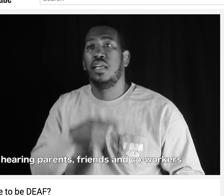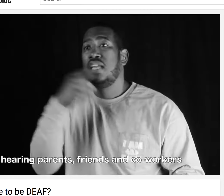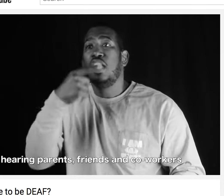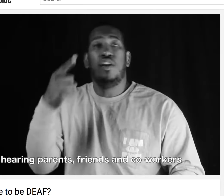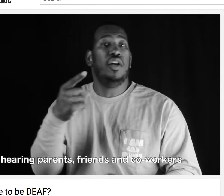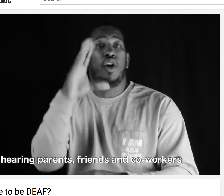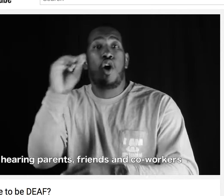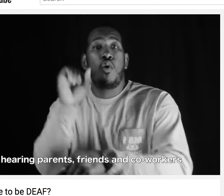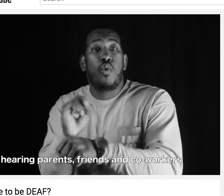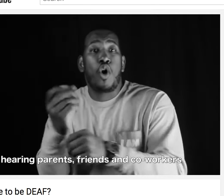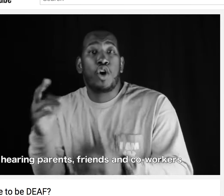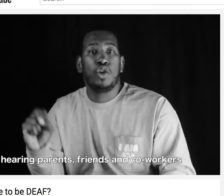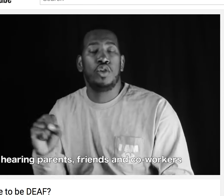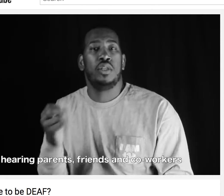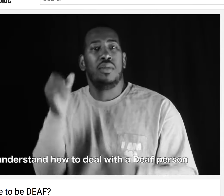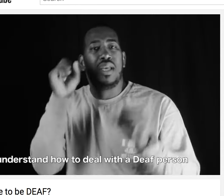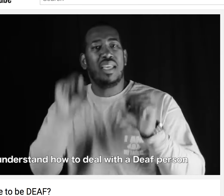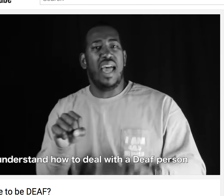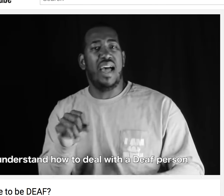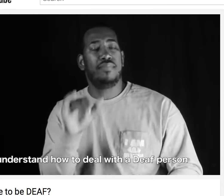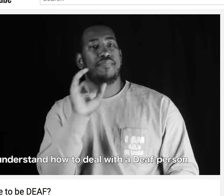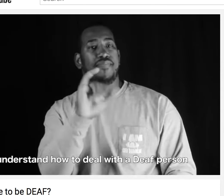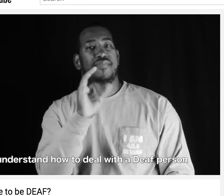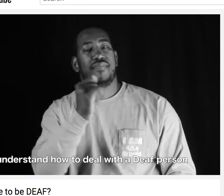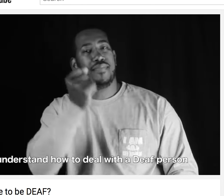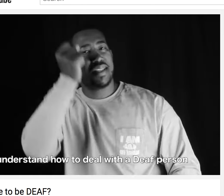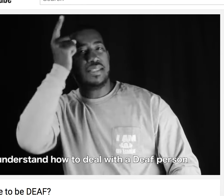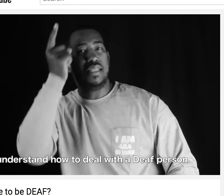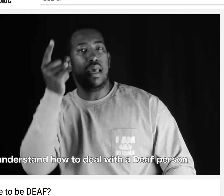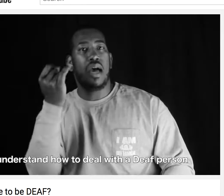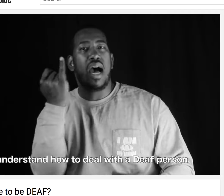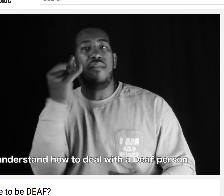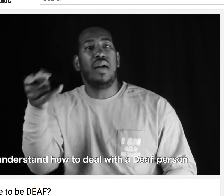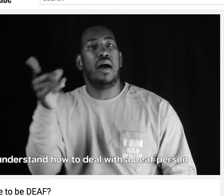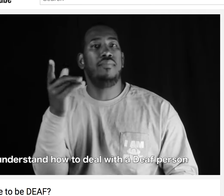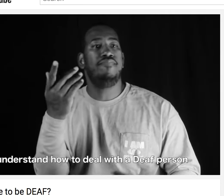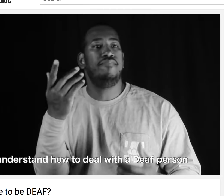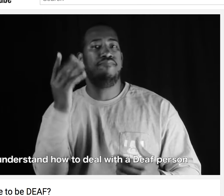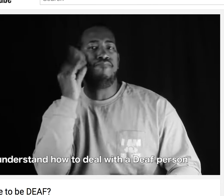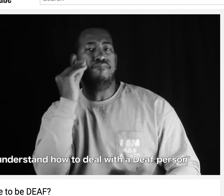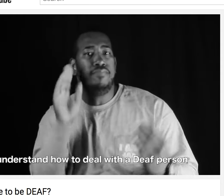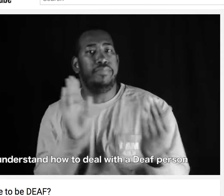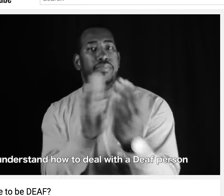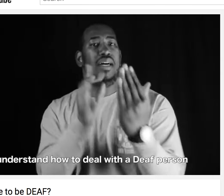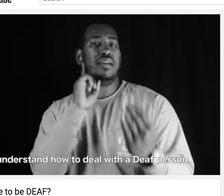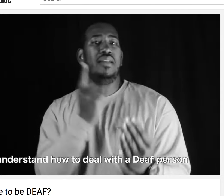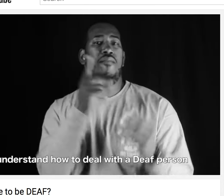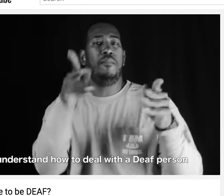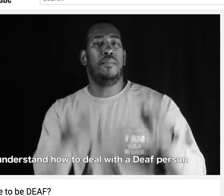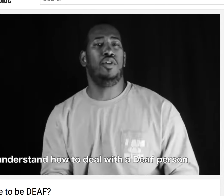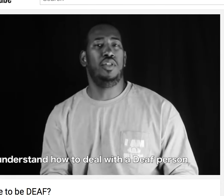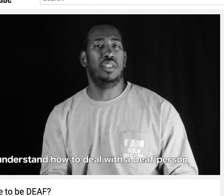my friends who are hearing, who are working. I want them to understand and